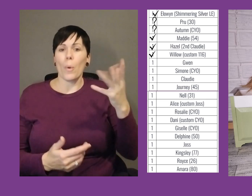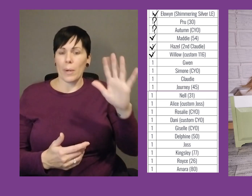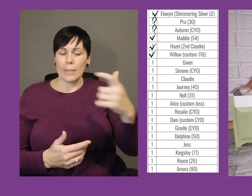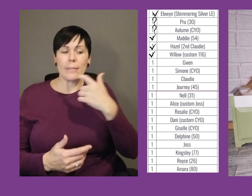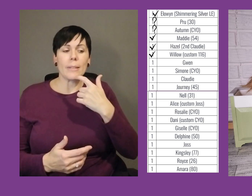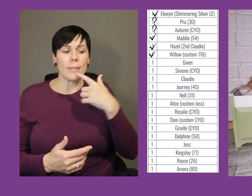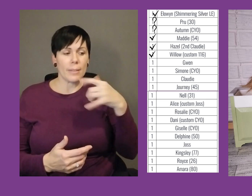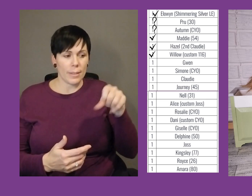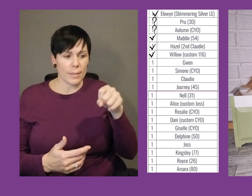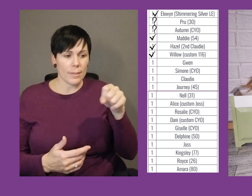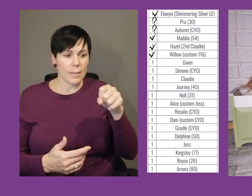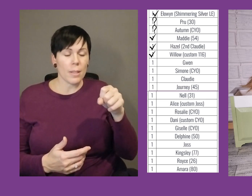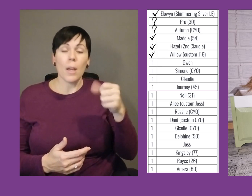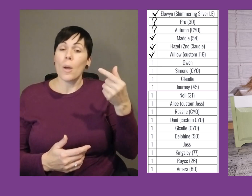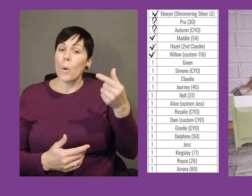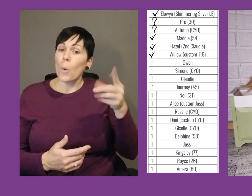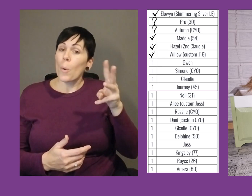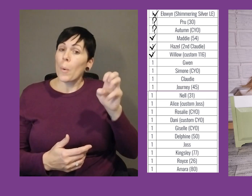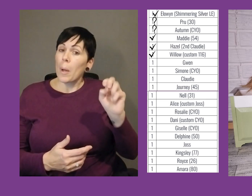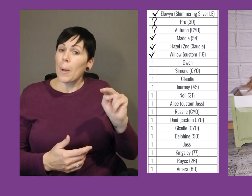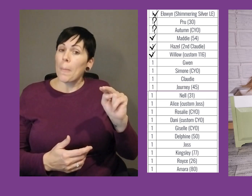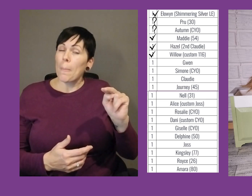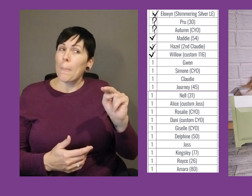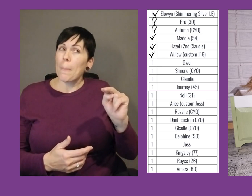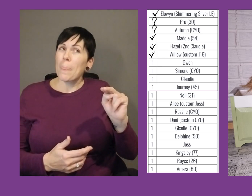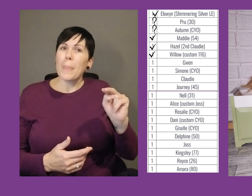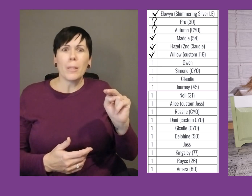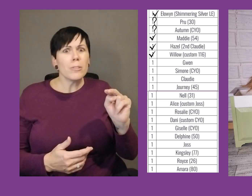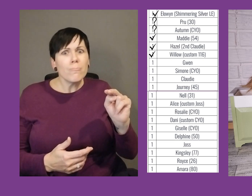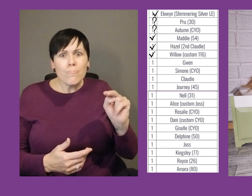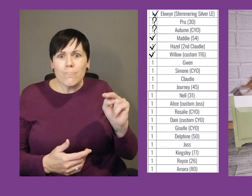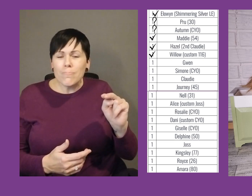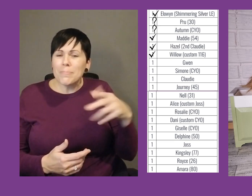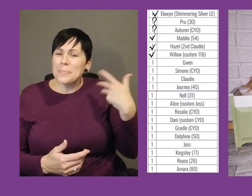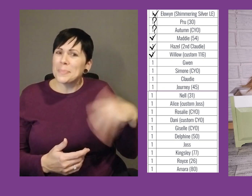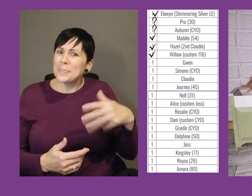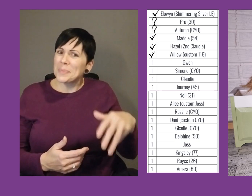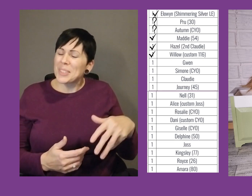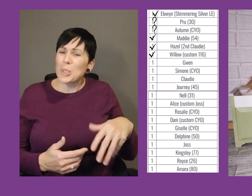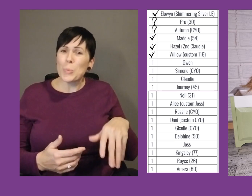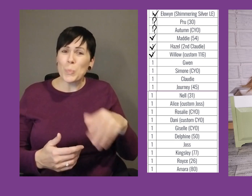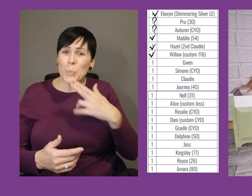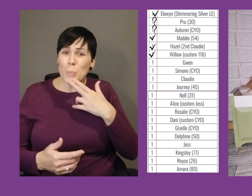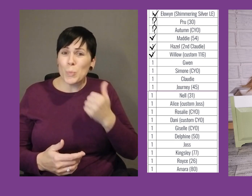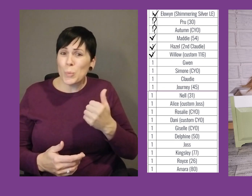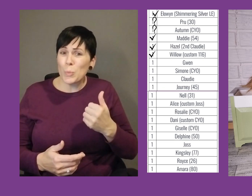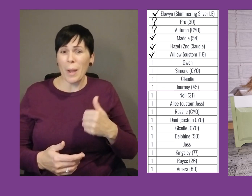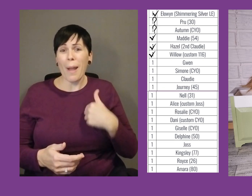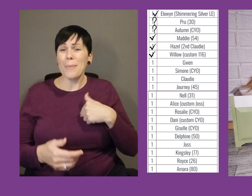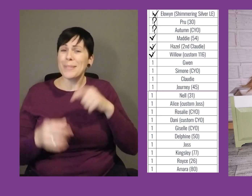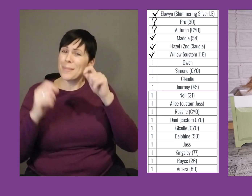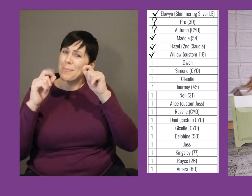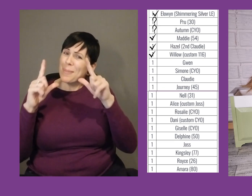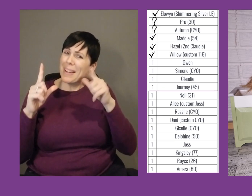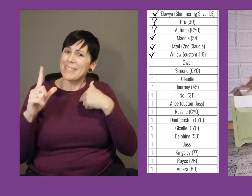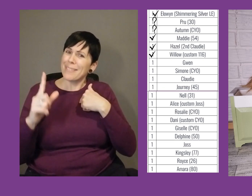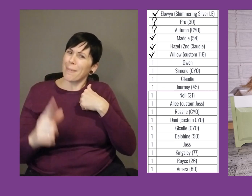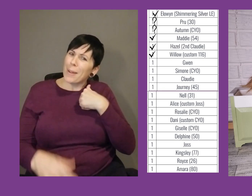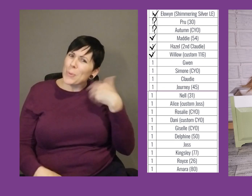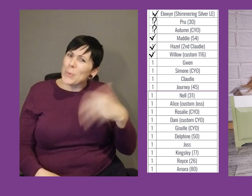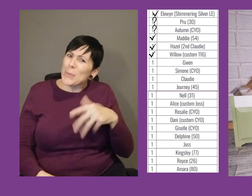she's surprisingly cute. She's these, our Gwen in particular has these gorgeous long